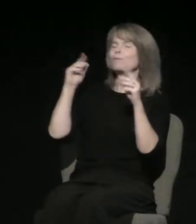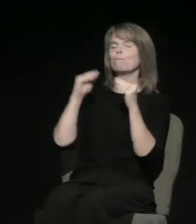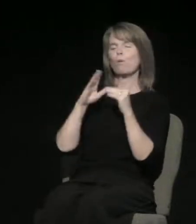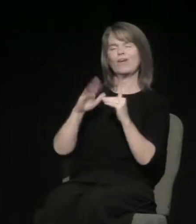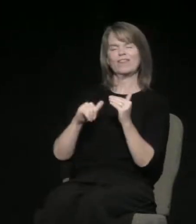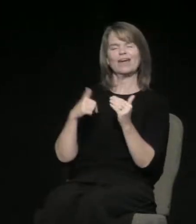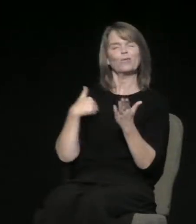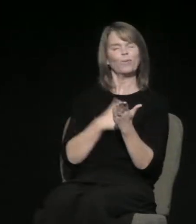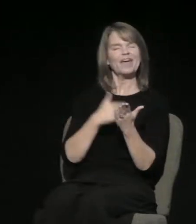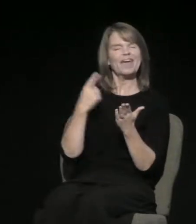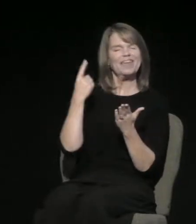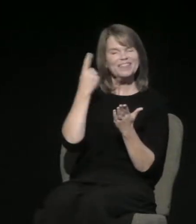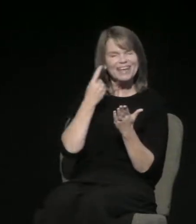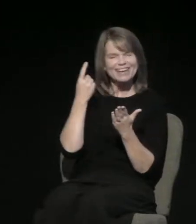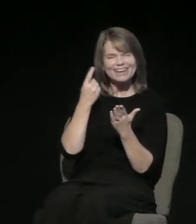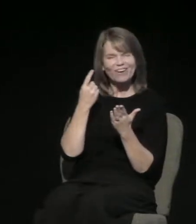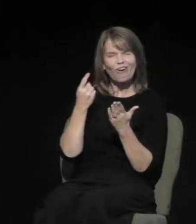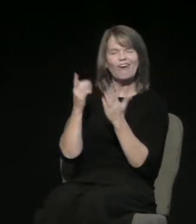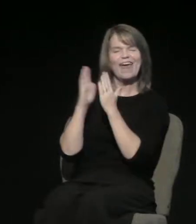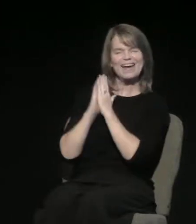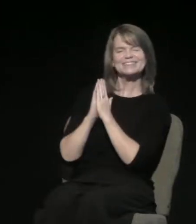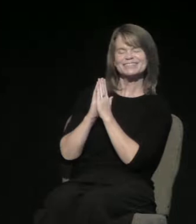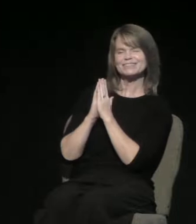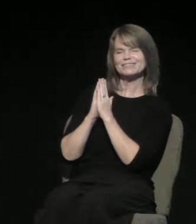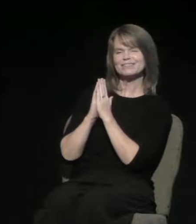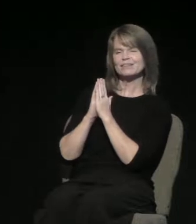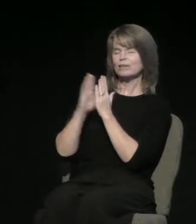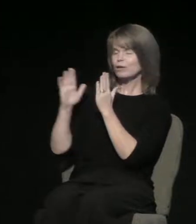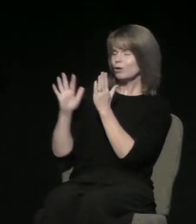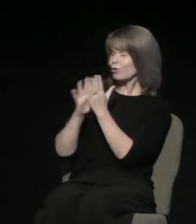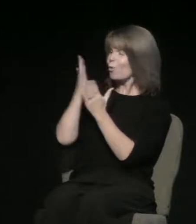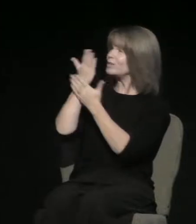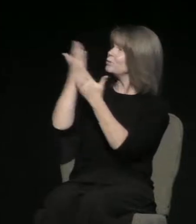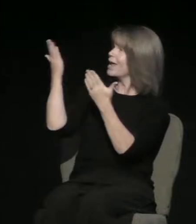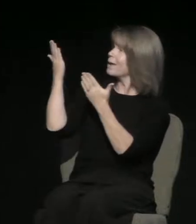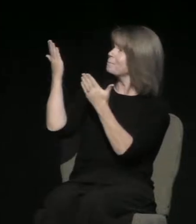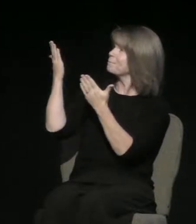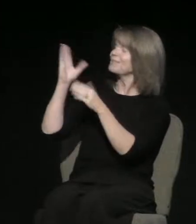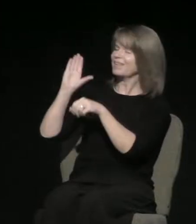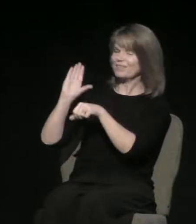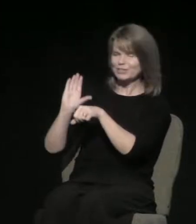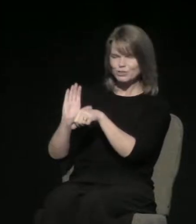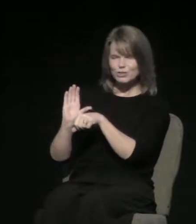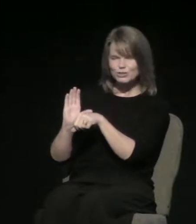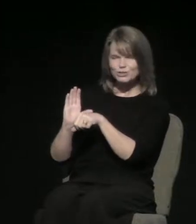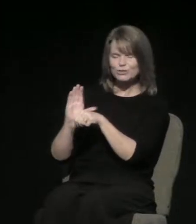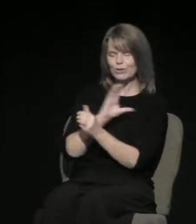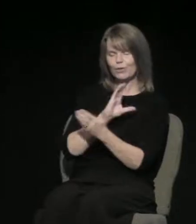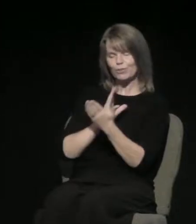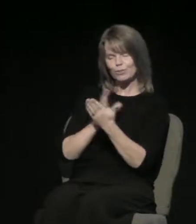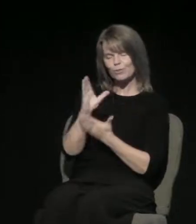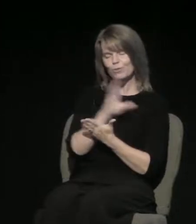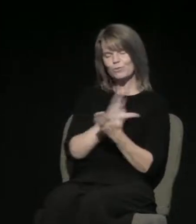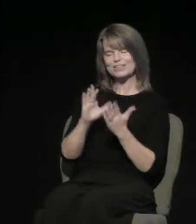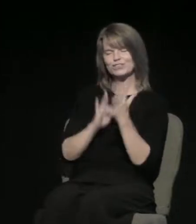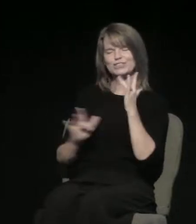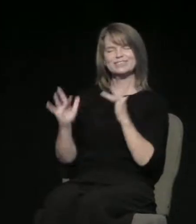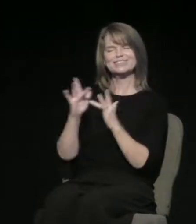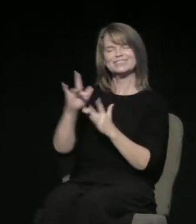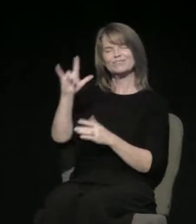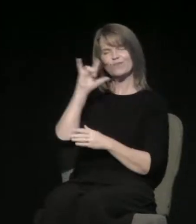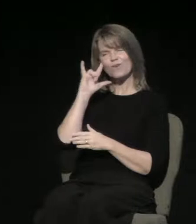ask Or think Glory to him In the church And in Christ Jesus Through all generations Forever